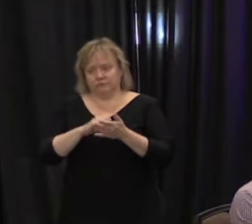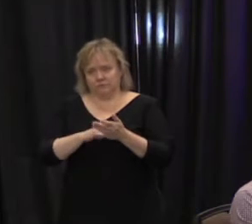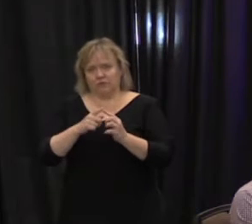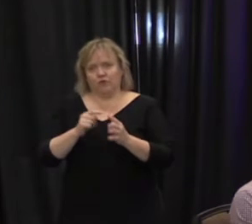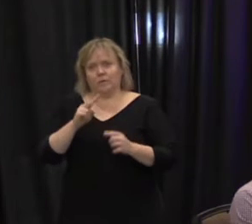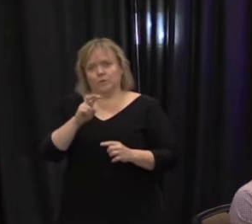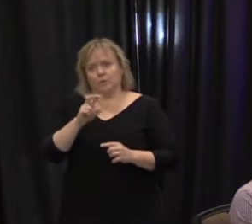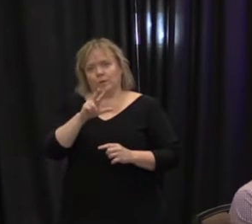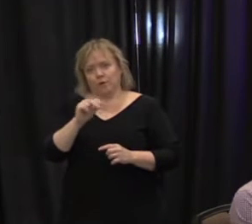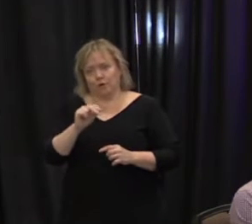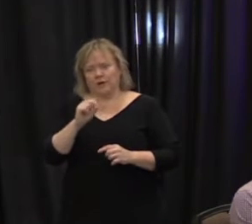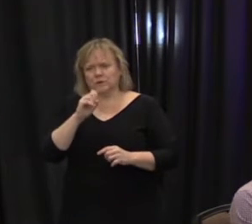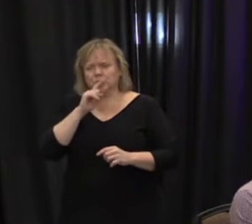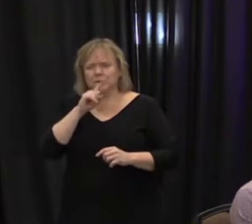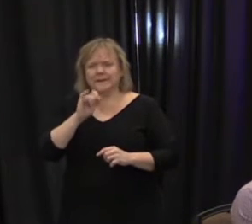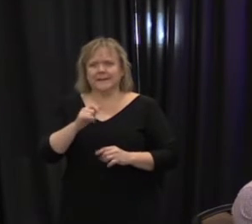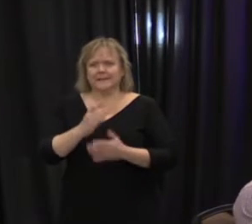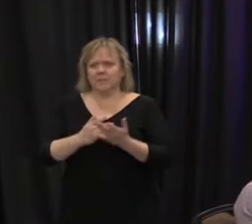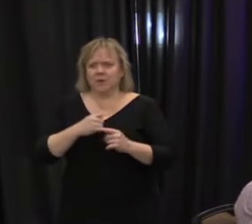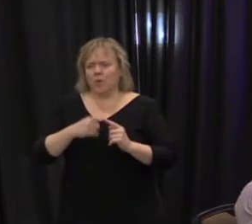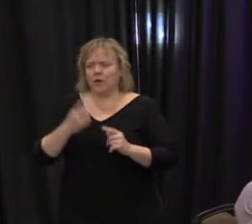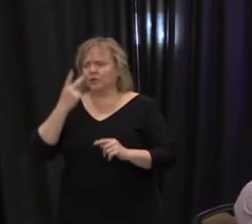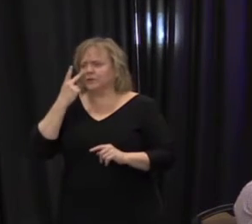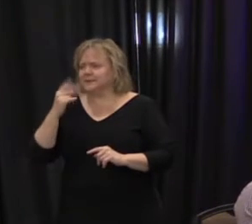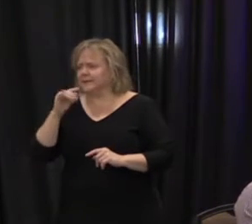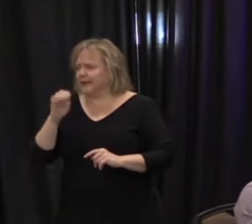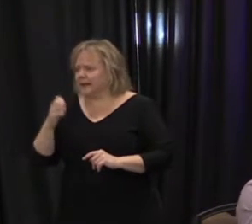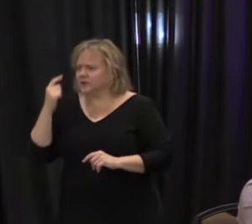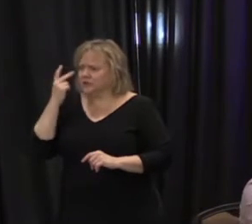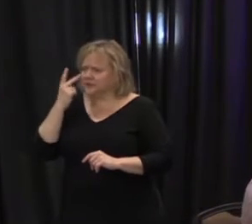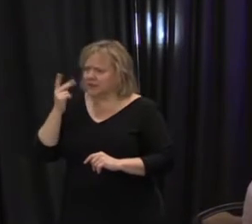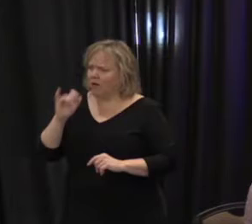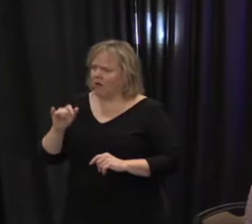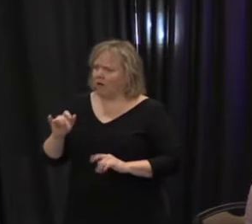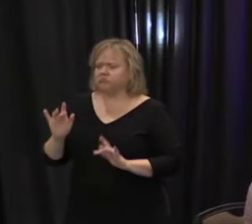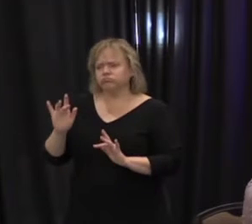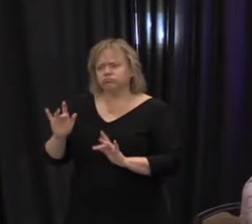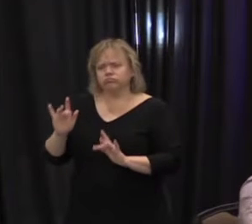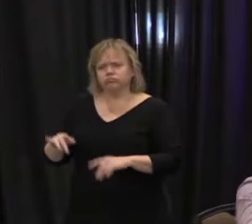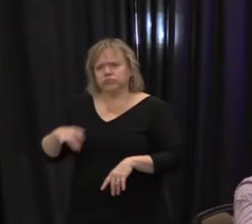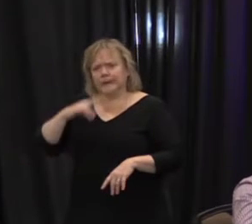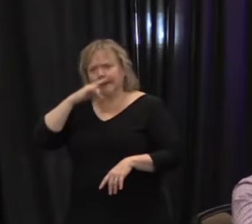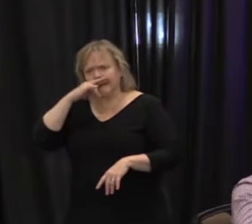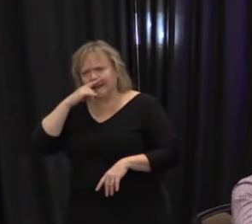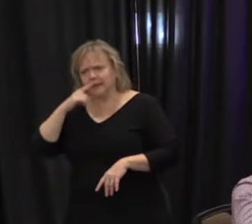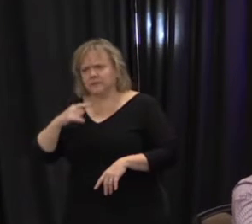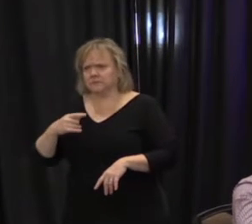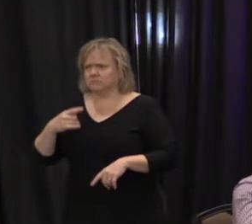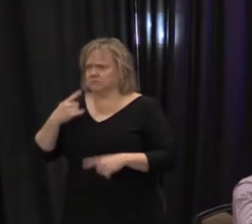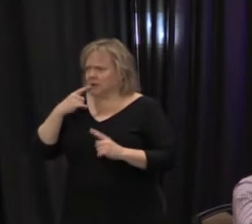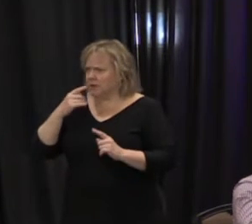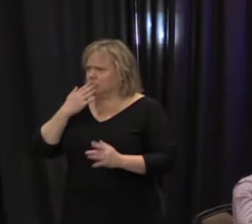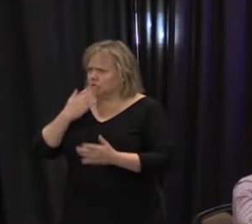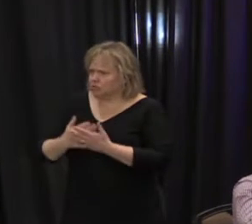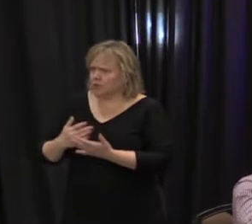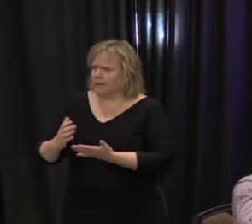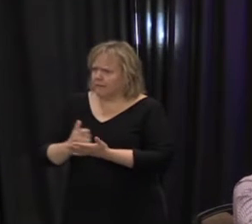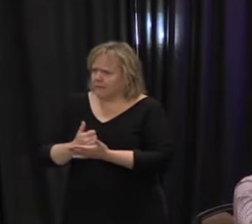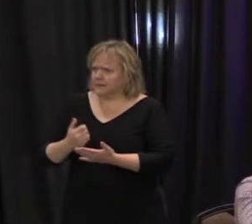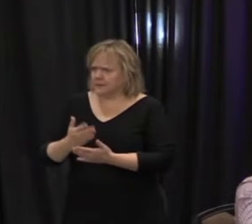something you don't necessarily recognize when you first see this case and think, oh, that's too bad those kids can't get some recovery based on what happened